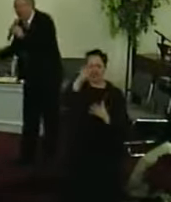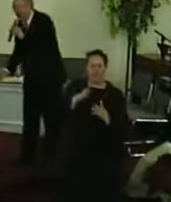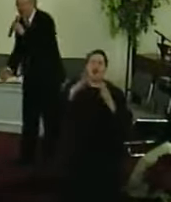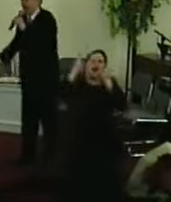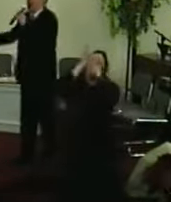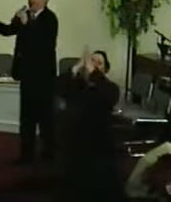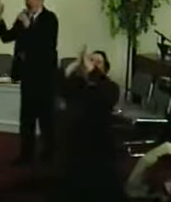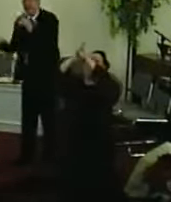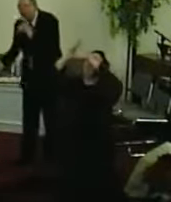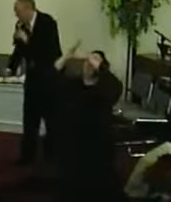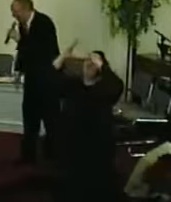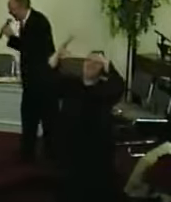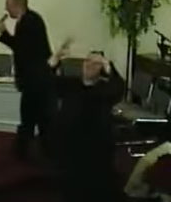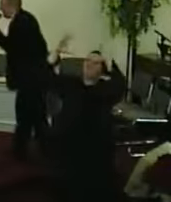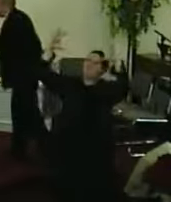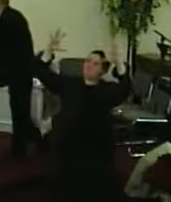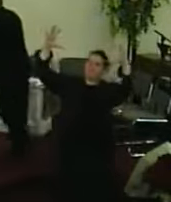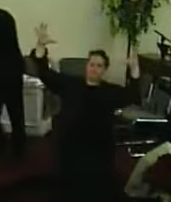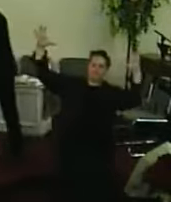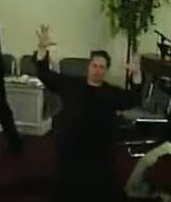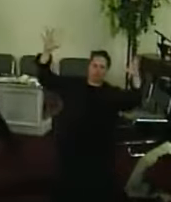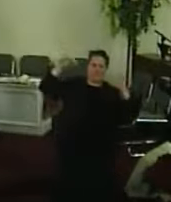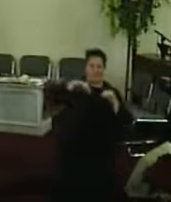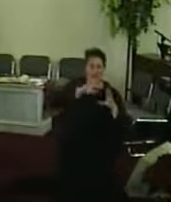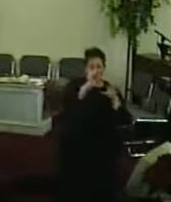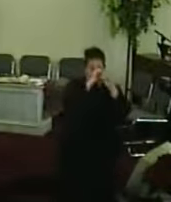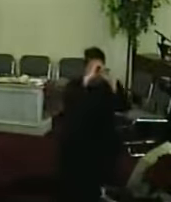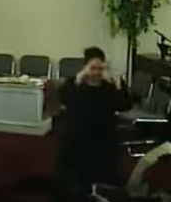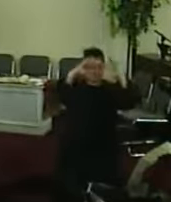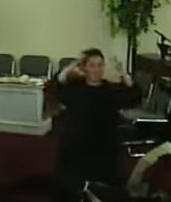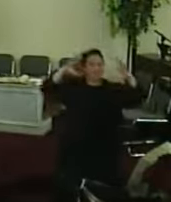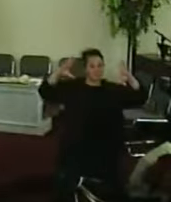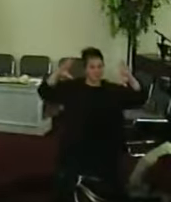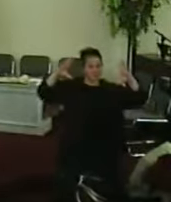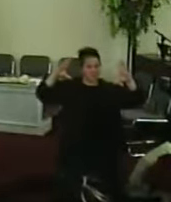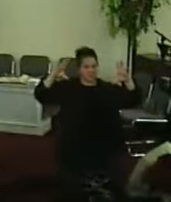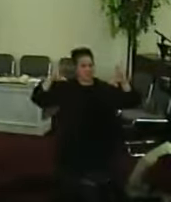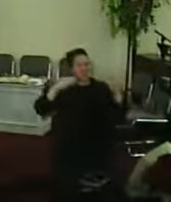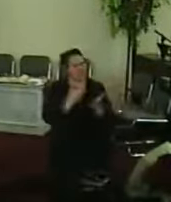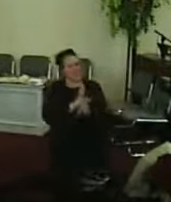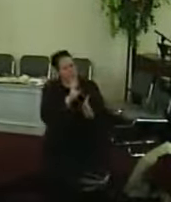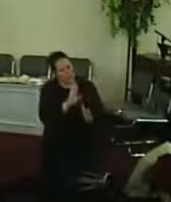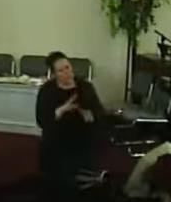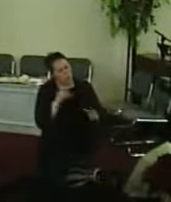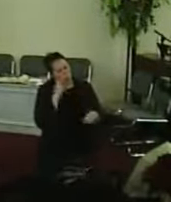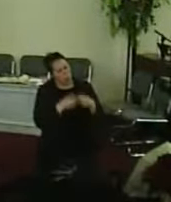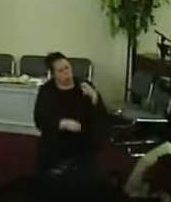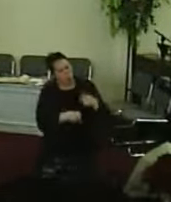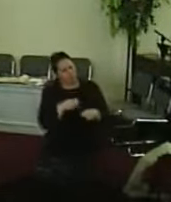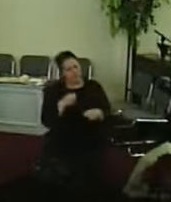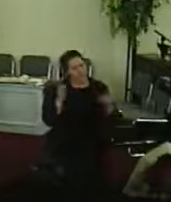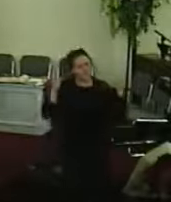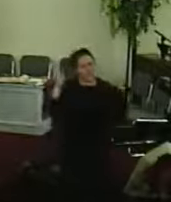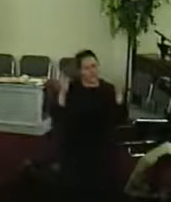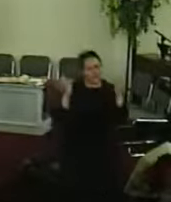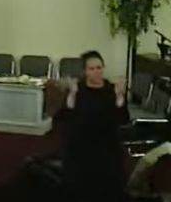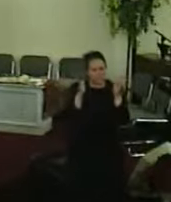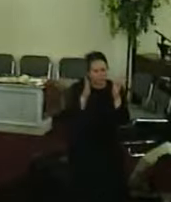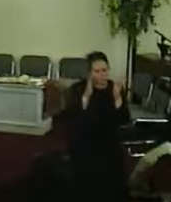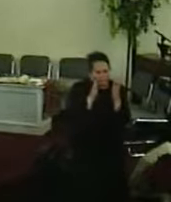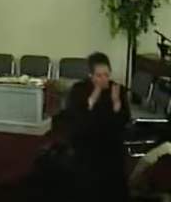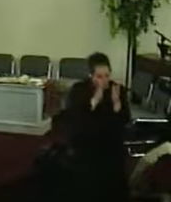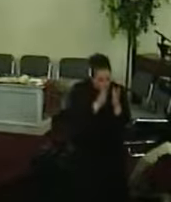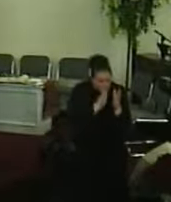and bigger and bigger in your vision. And then your problems will get smaller and